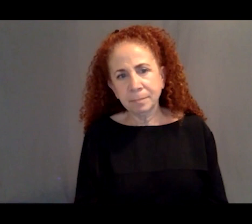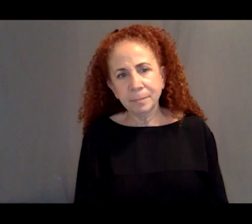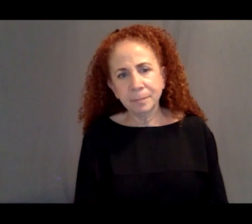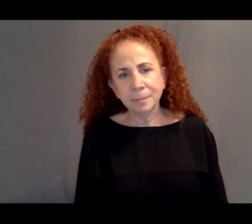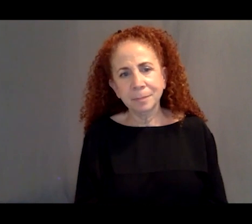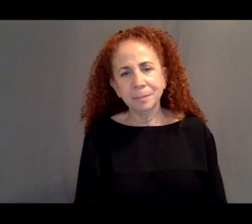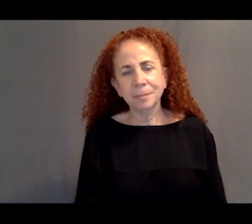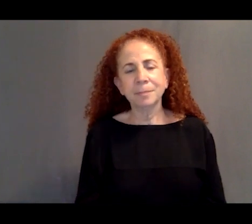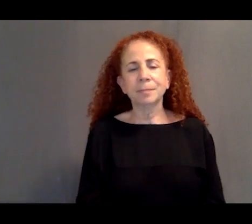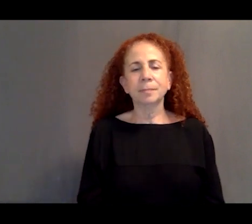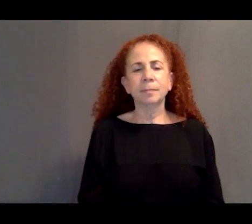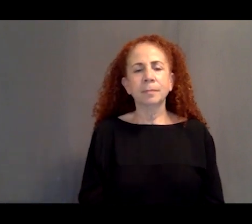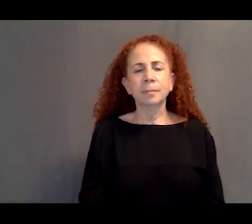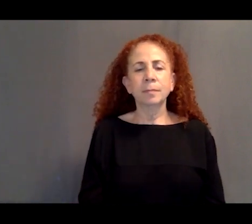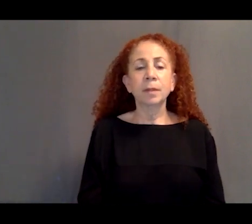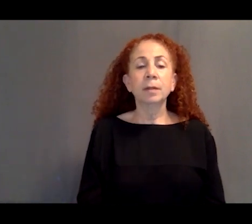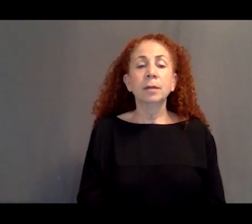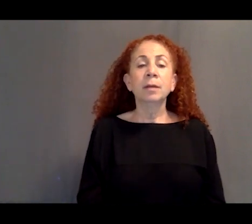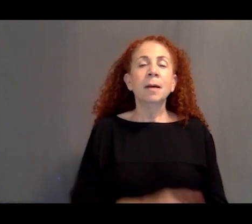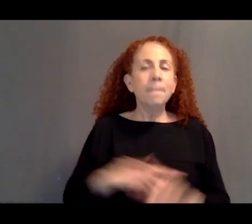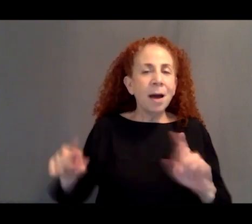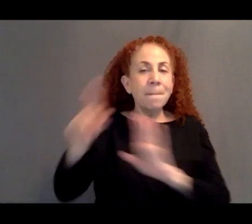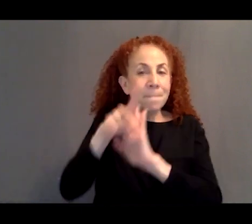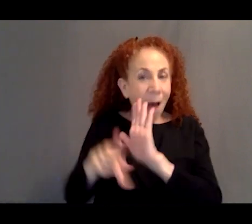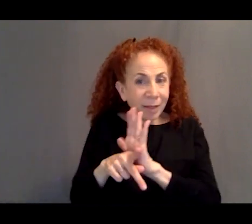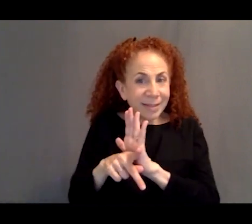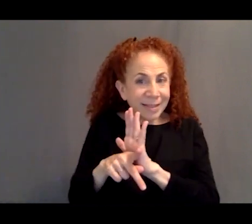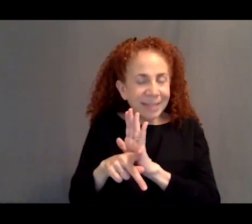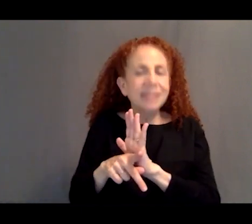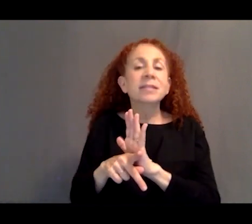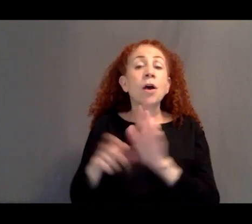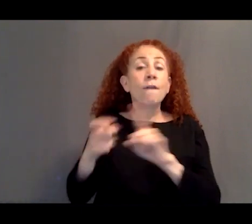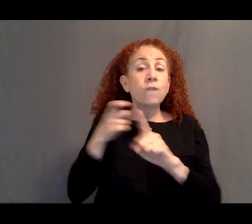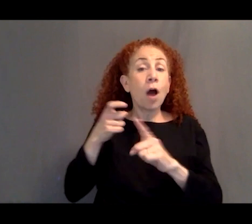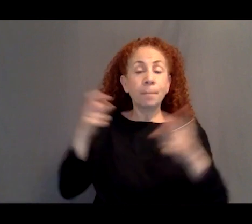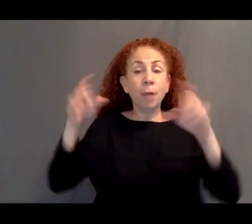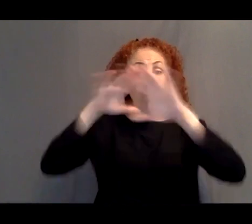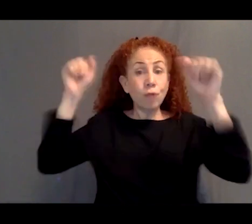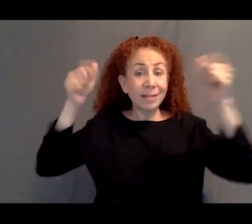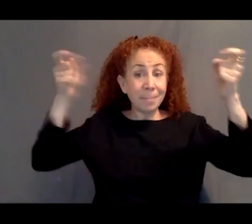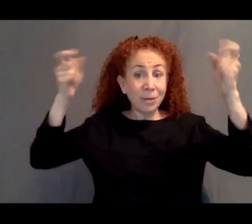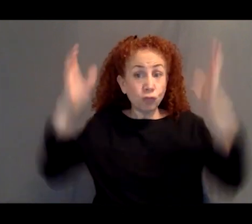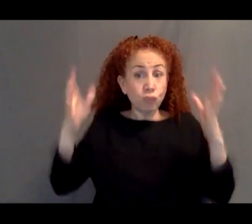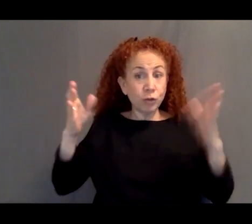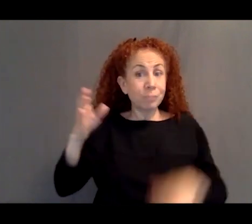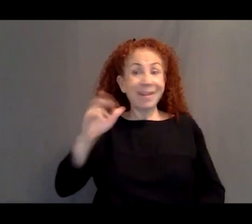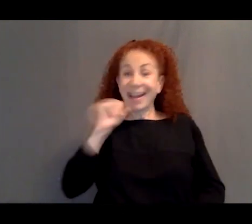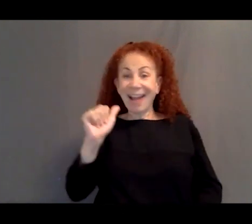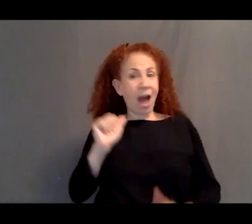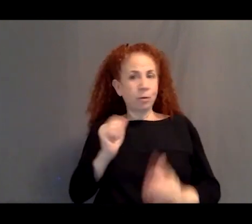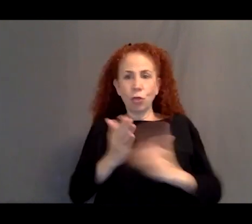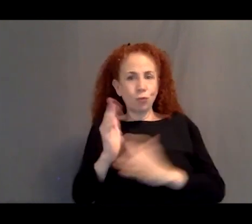But as policies that are administrative, not through legislation, the temporary and partial nature of